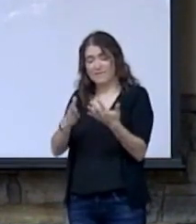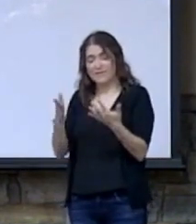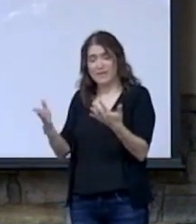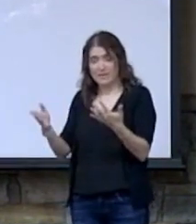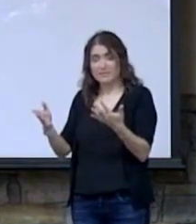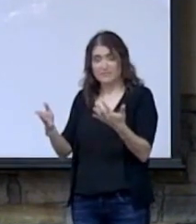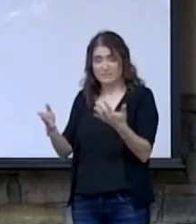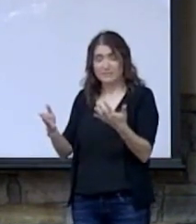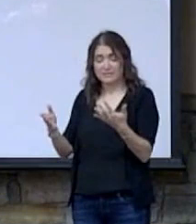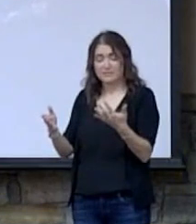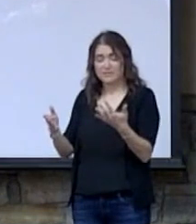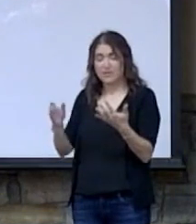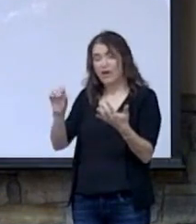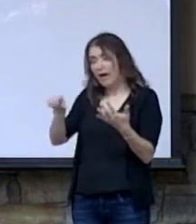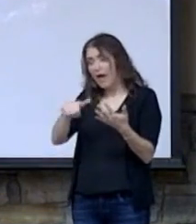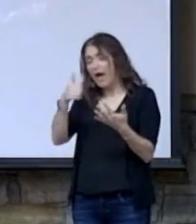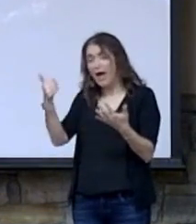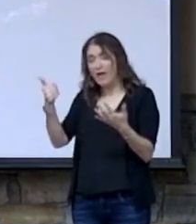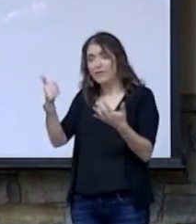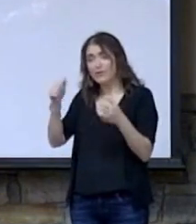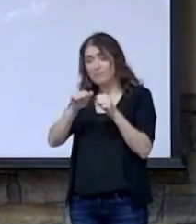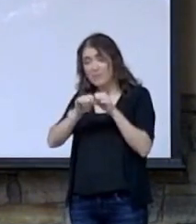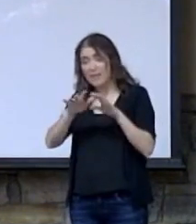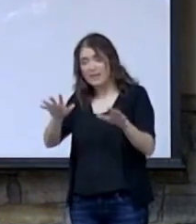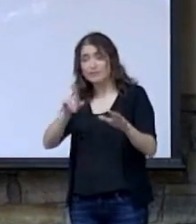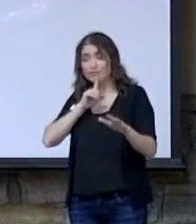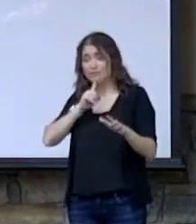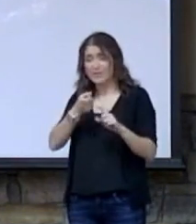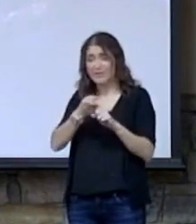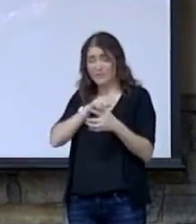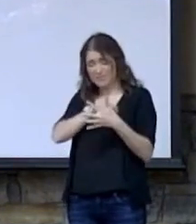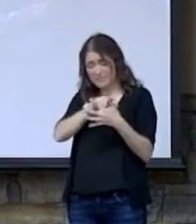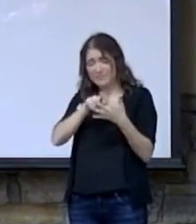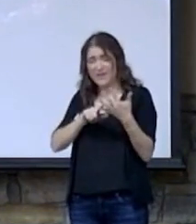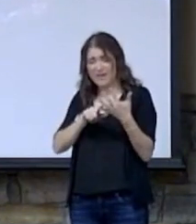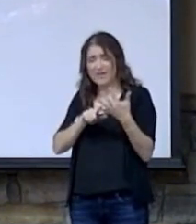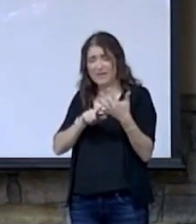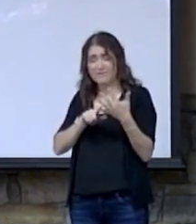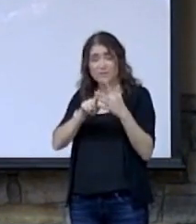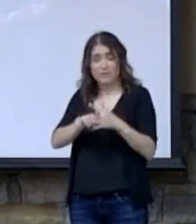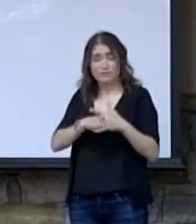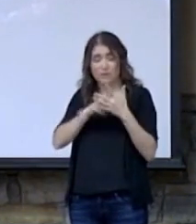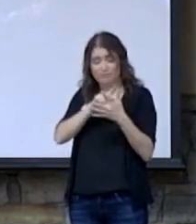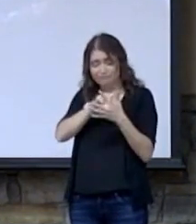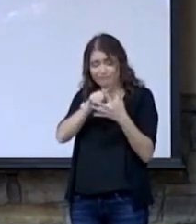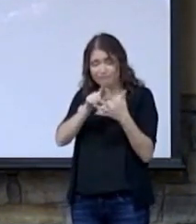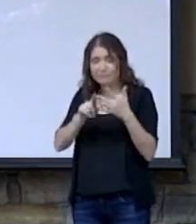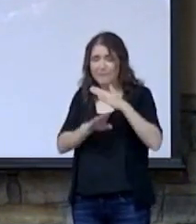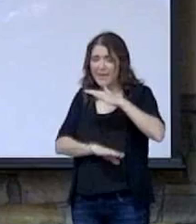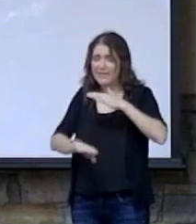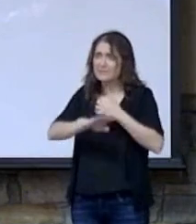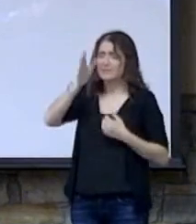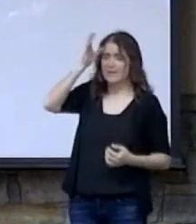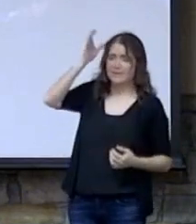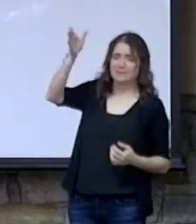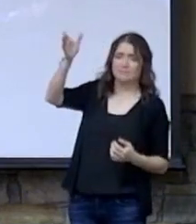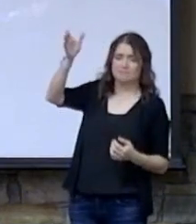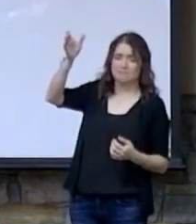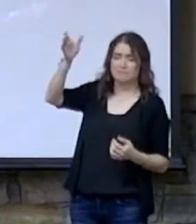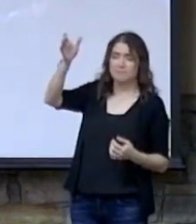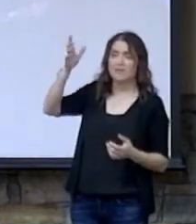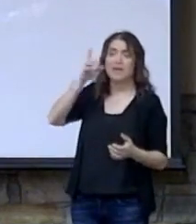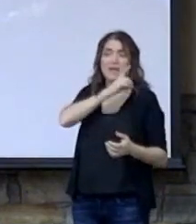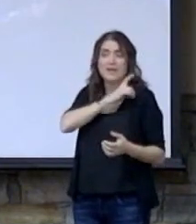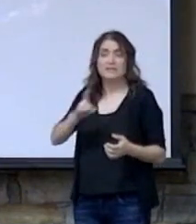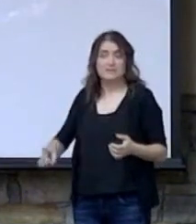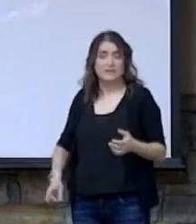every other blessing or benefit really flows. They all start with those five basic concepts. And David